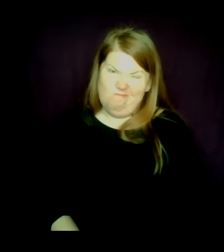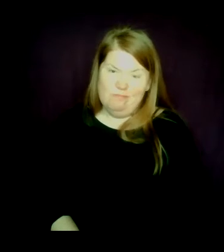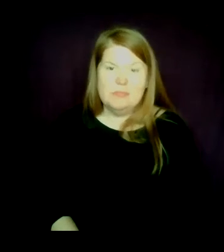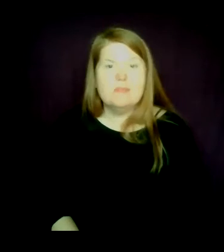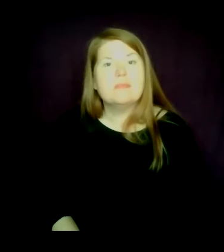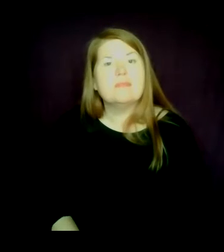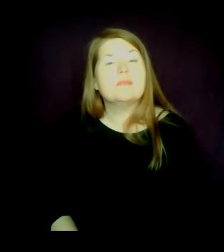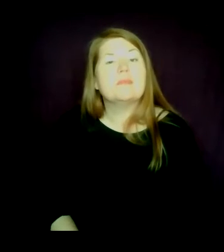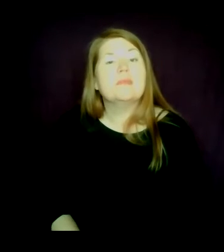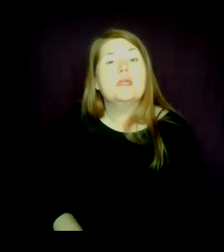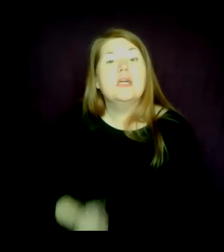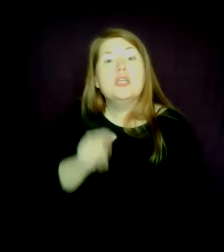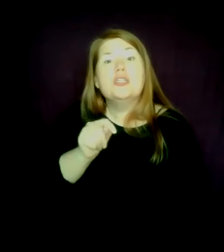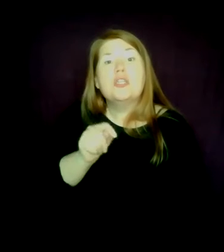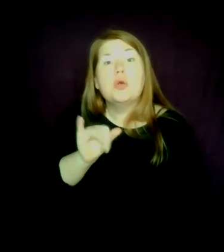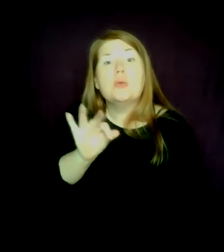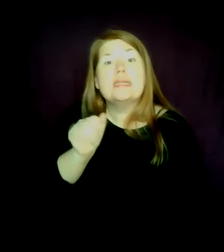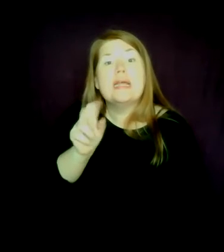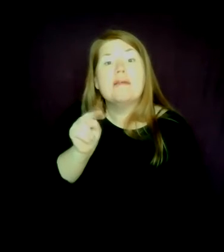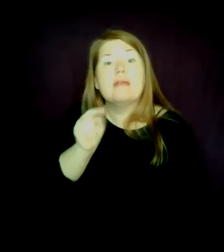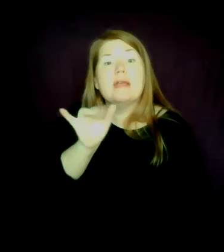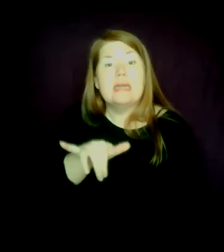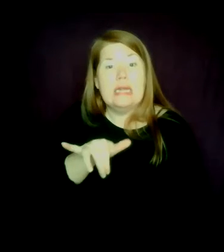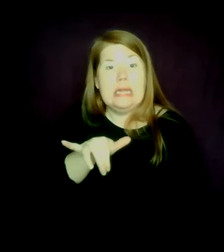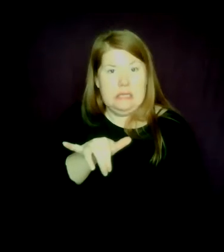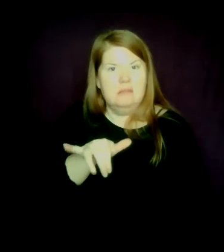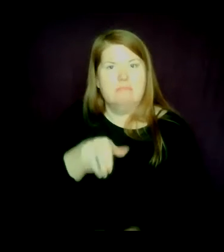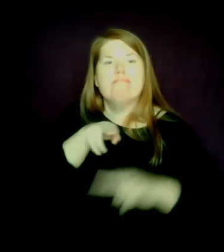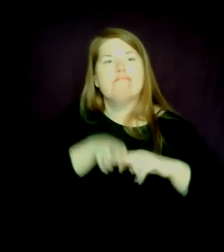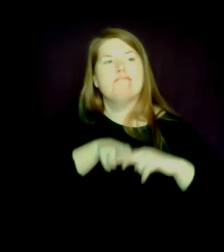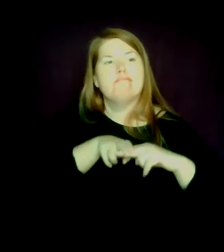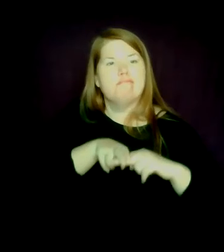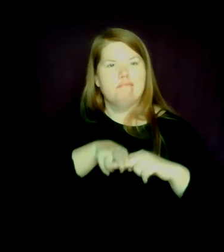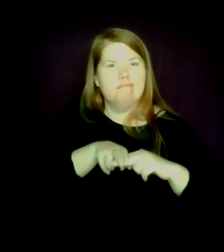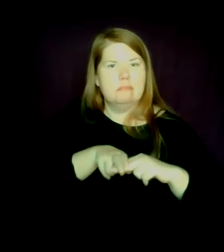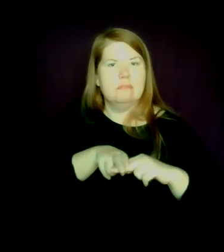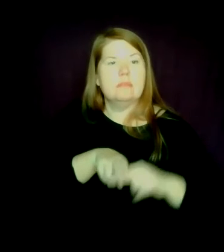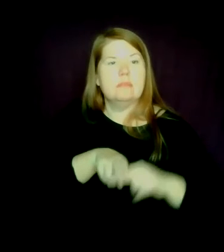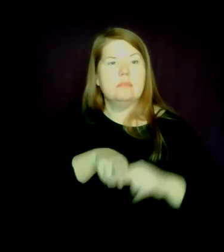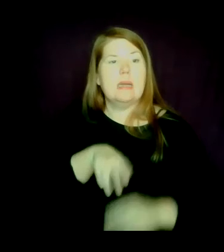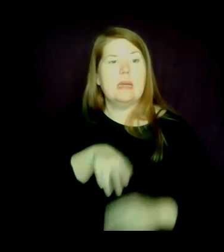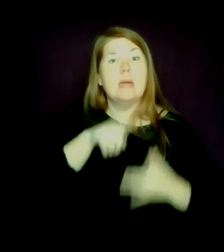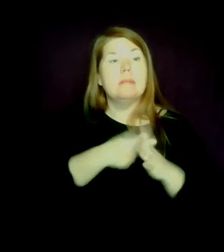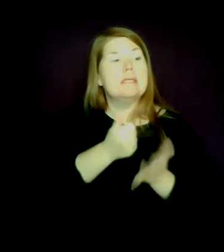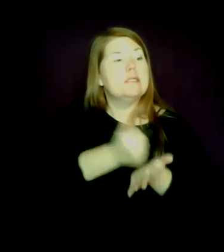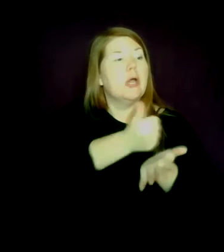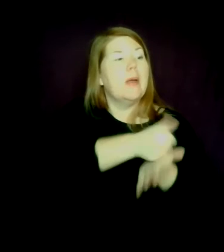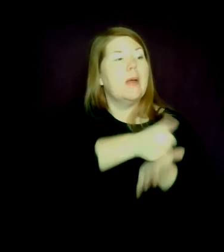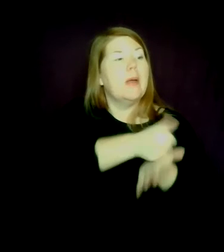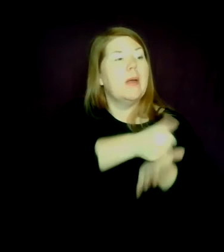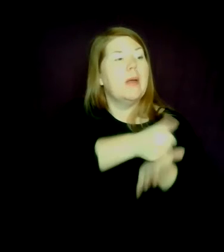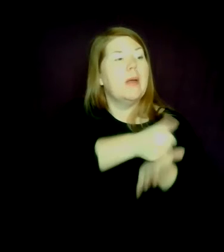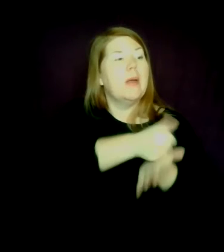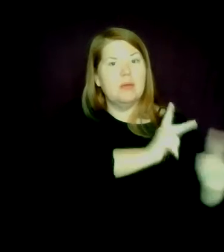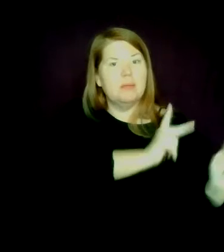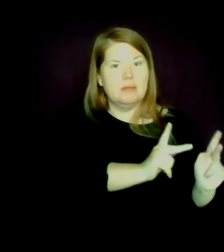While Tiffany and Mrs. Peters let the conditioner sit, Mama starts helping her other customers. Pretty soon, the New